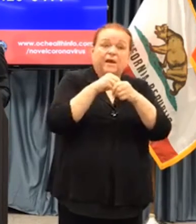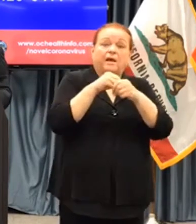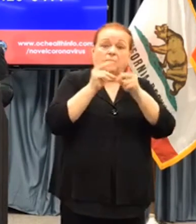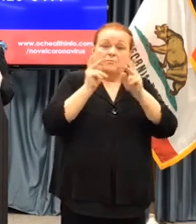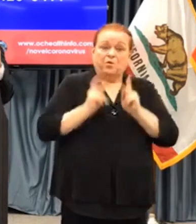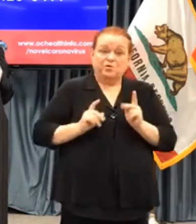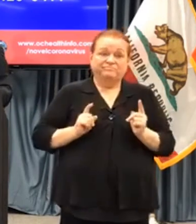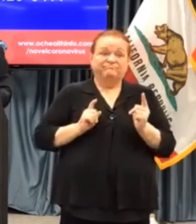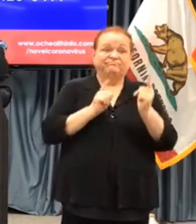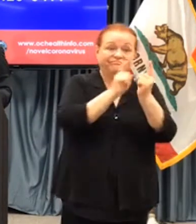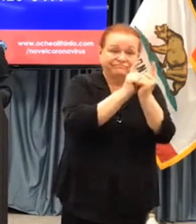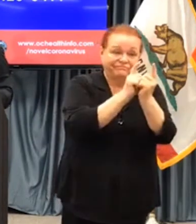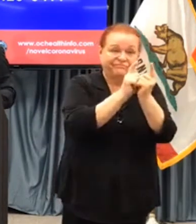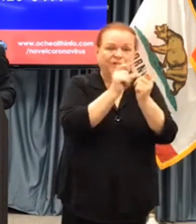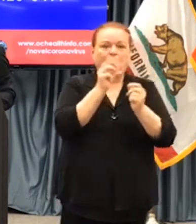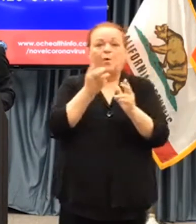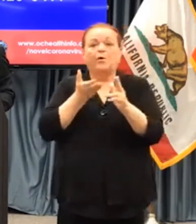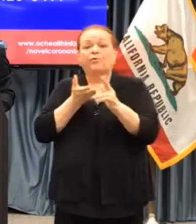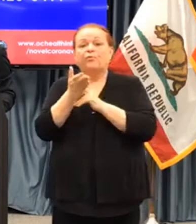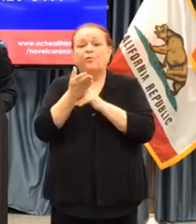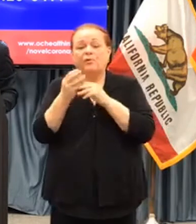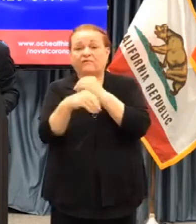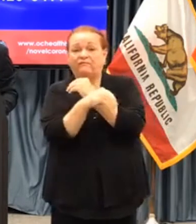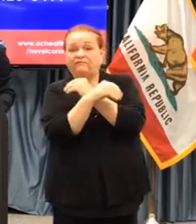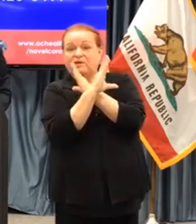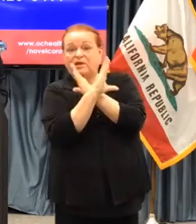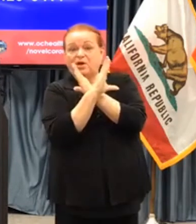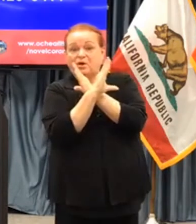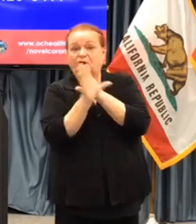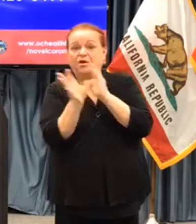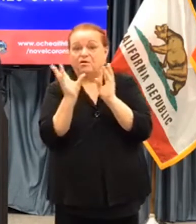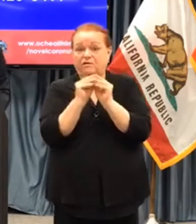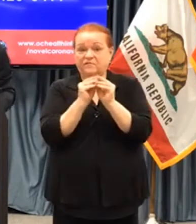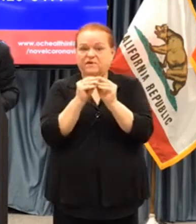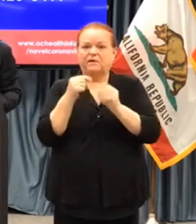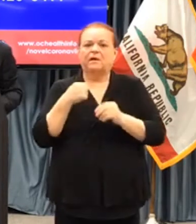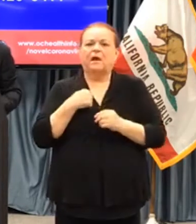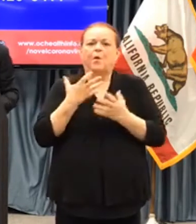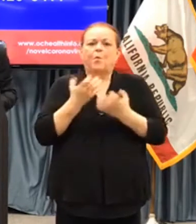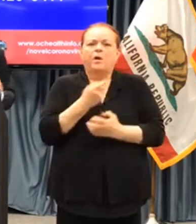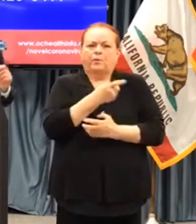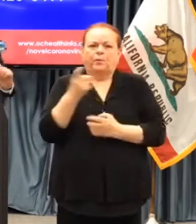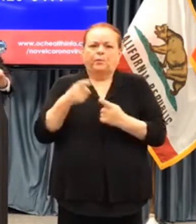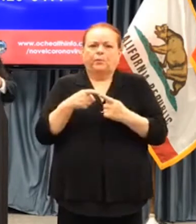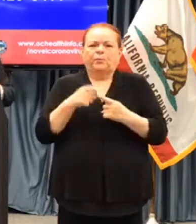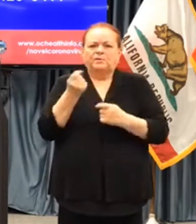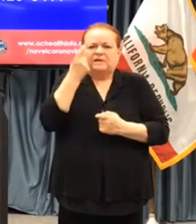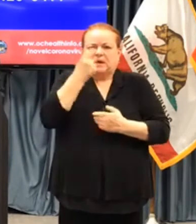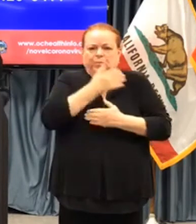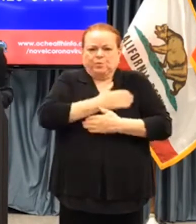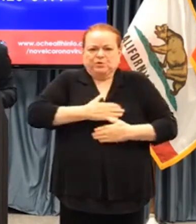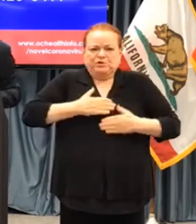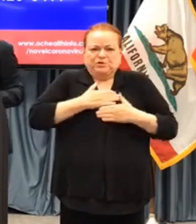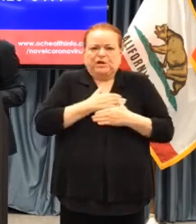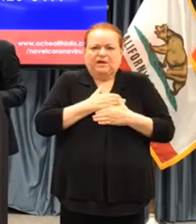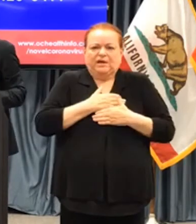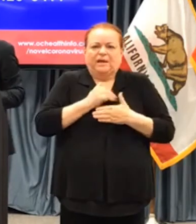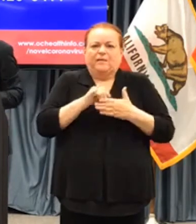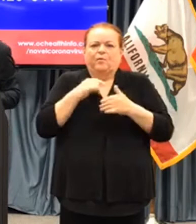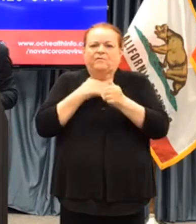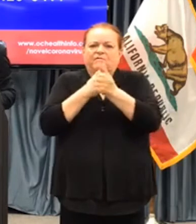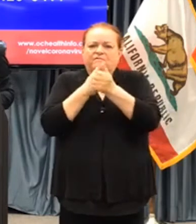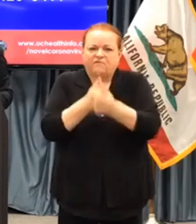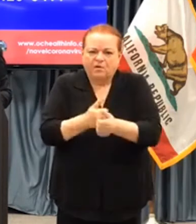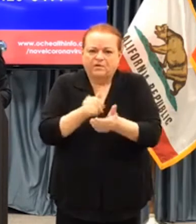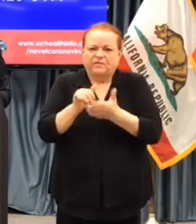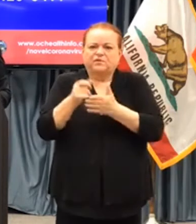preliminary hearings, or we're doing it through video conferencing. I want you to appreciate, based upon the judge's orders from the Supreme